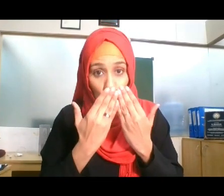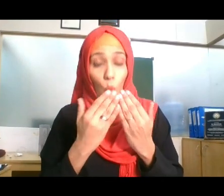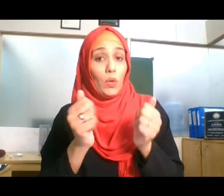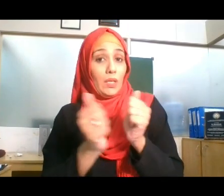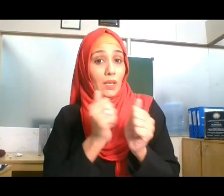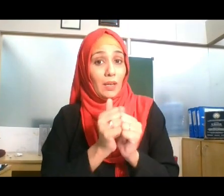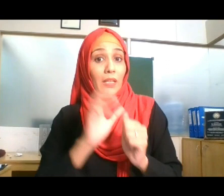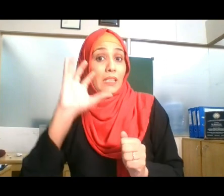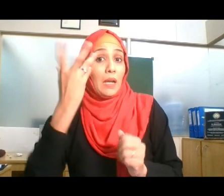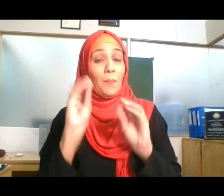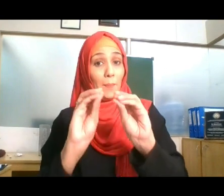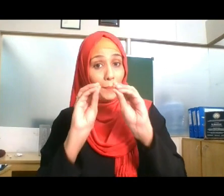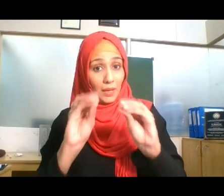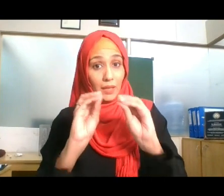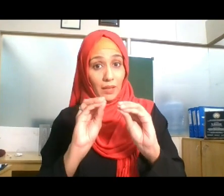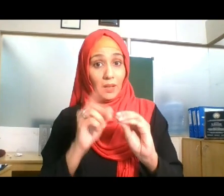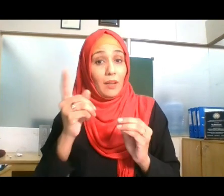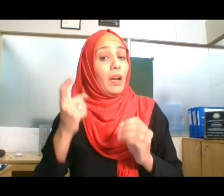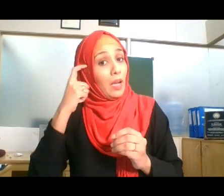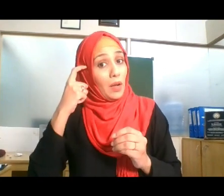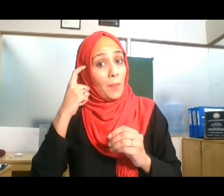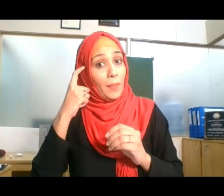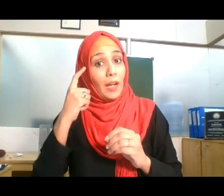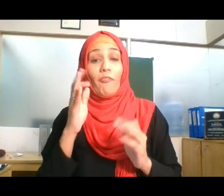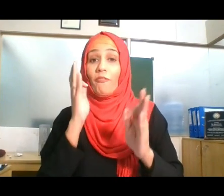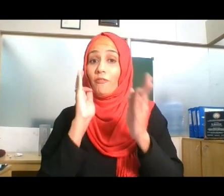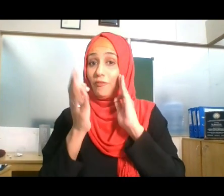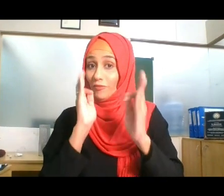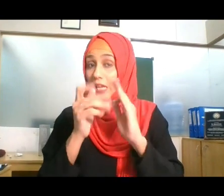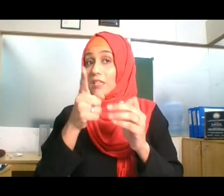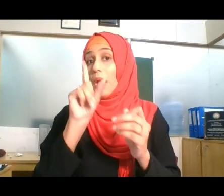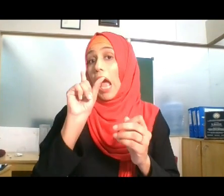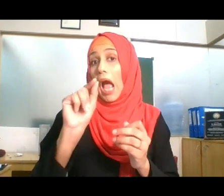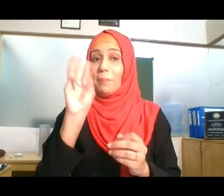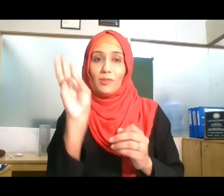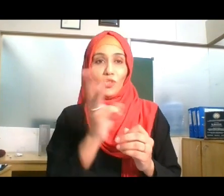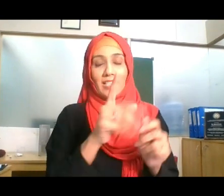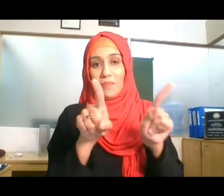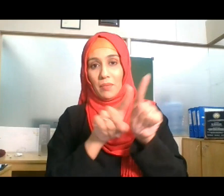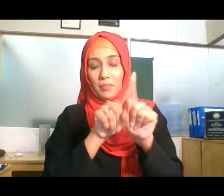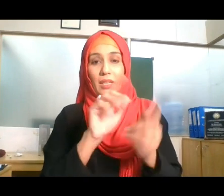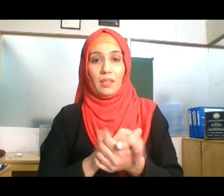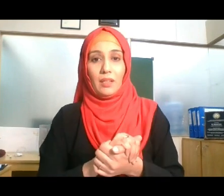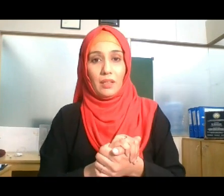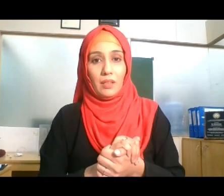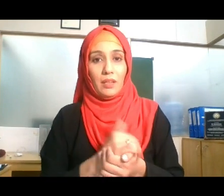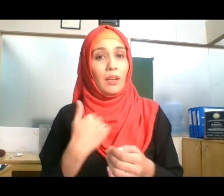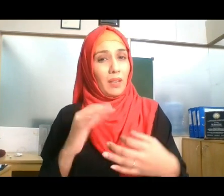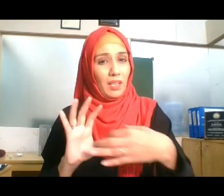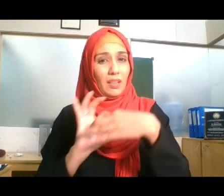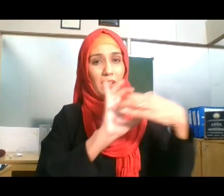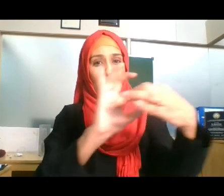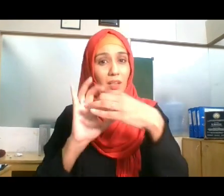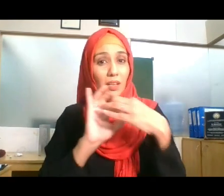which we hope will help accessibility flourish beyond Facebook's own products. And we are working collaboratively with